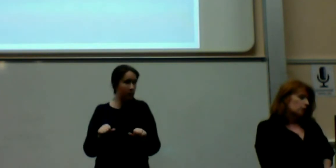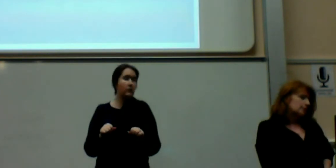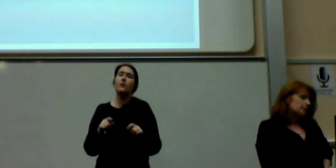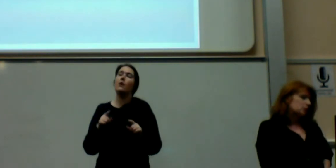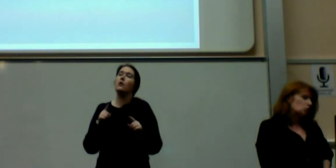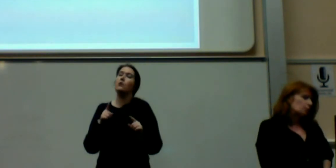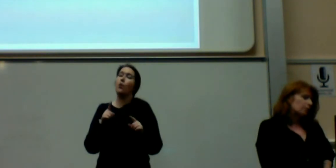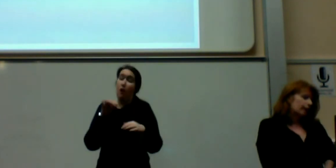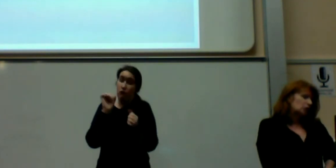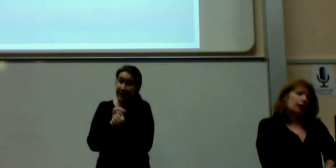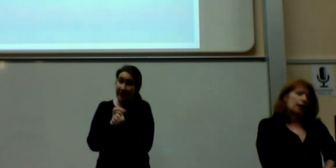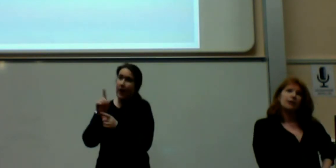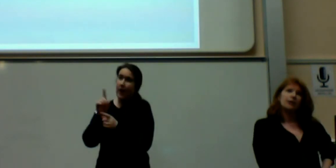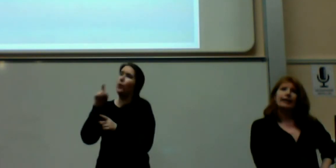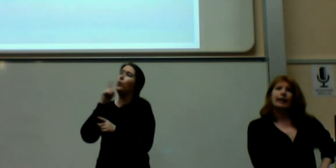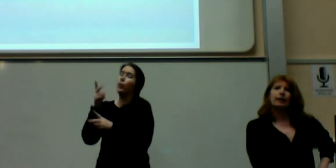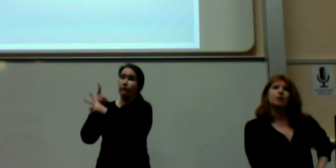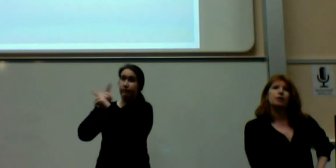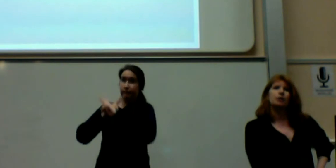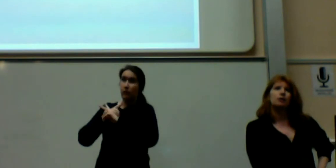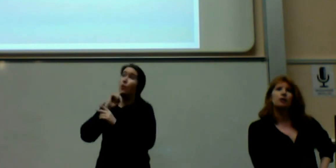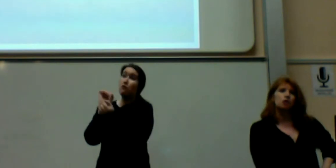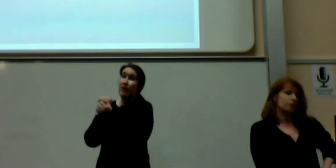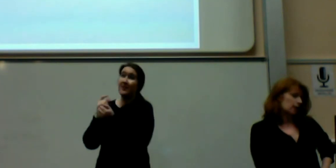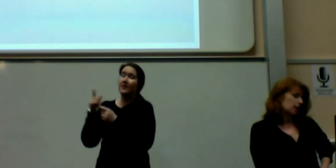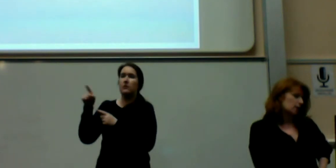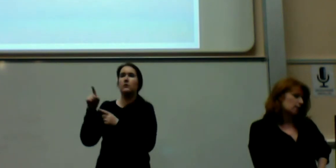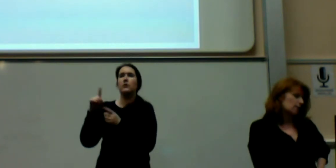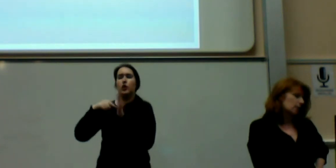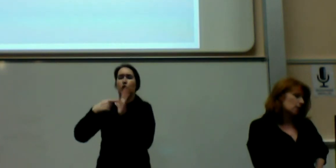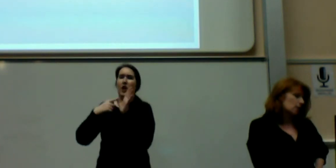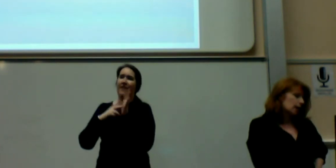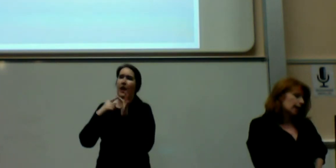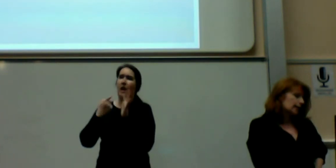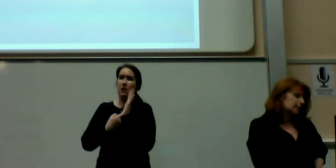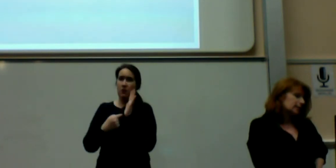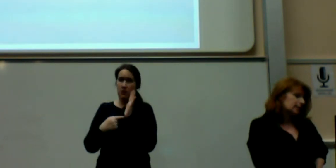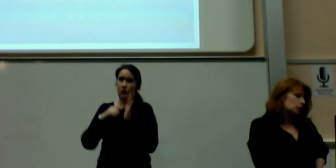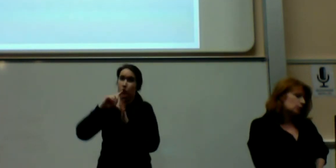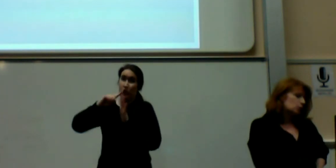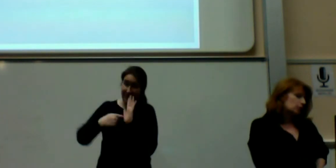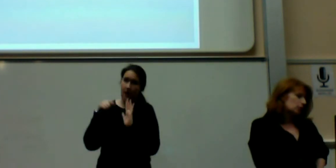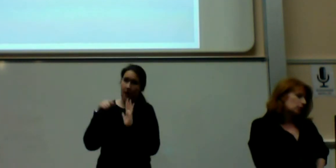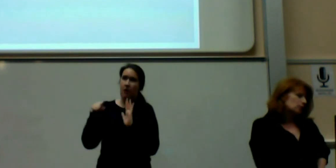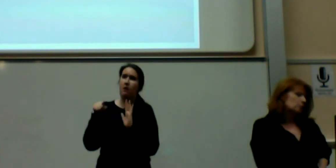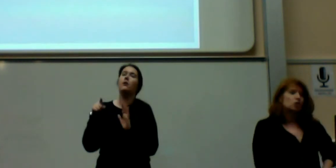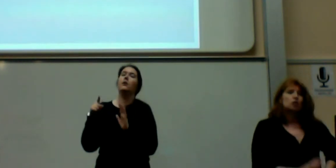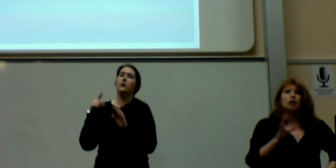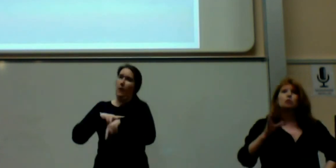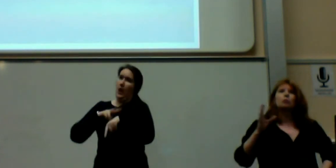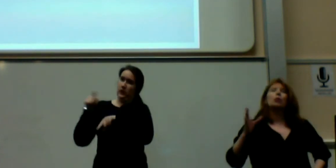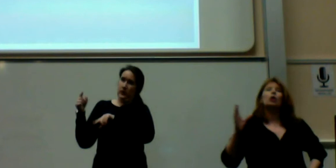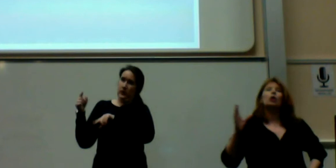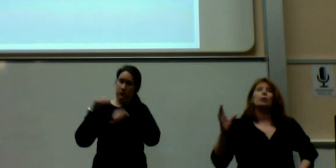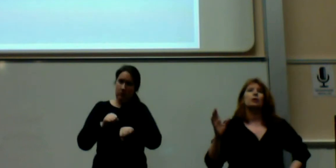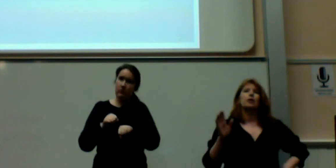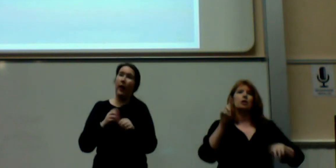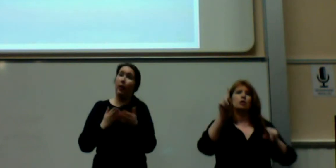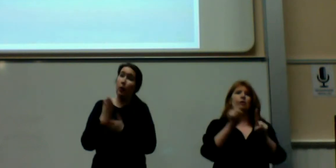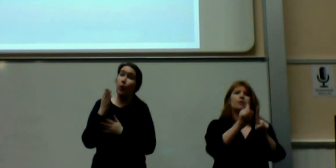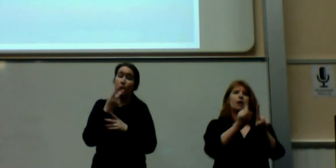He's arrested and supervised by the second character called Javert. And during the 20 years and during his